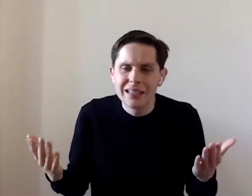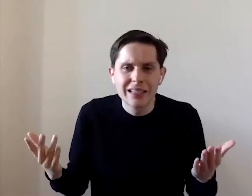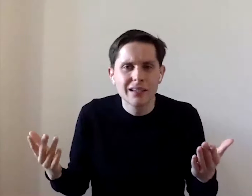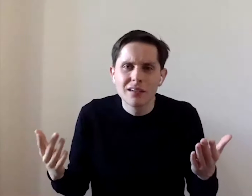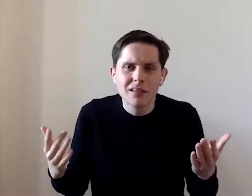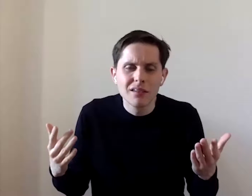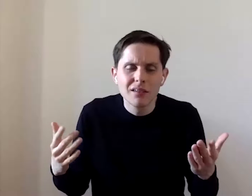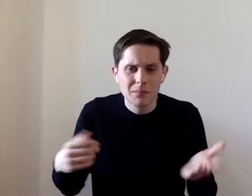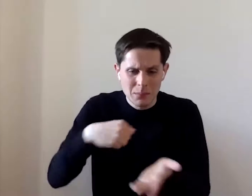I think is kind of astonishing.